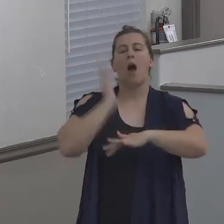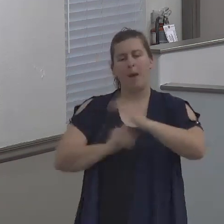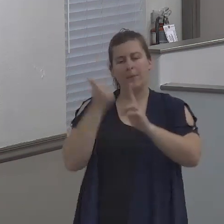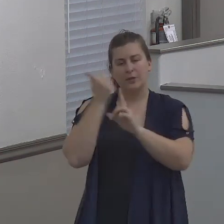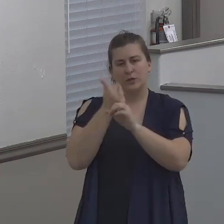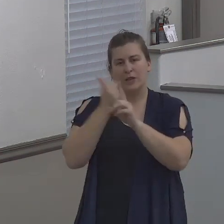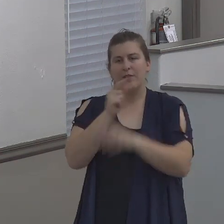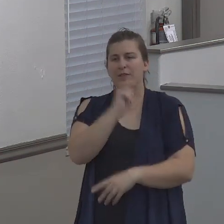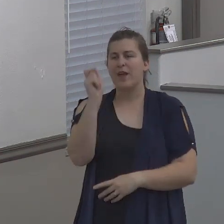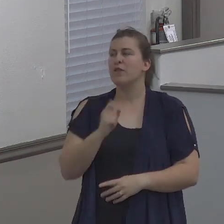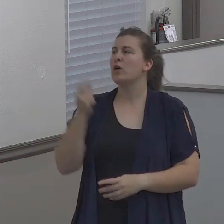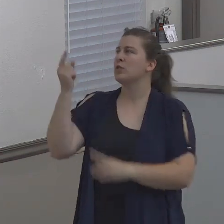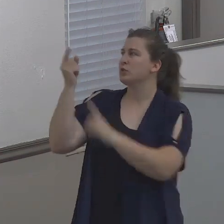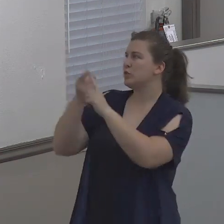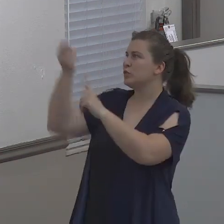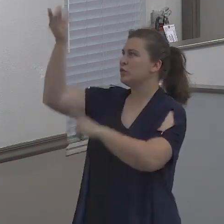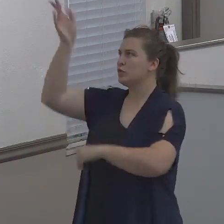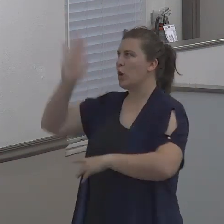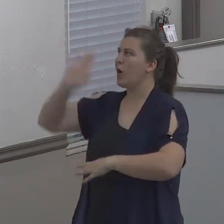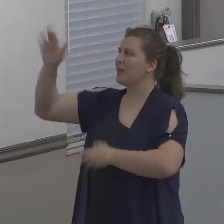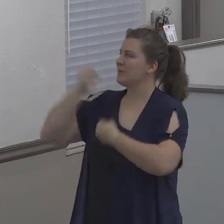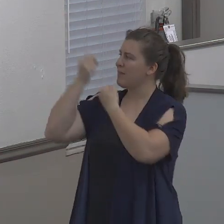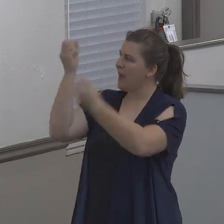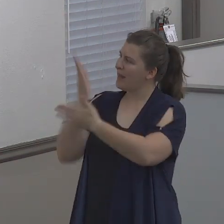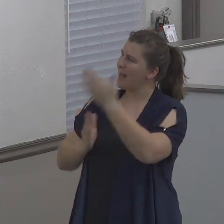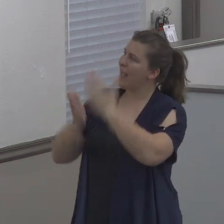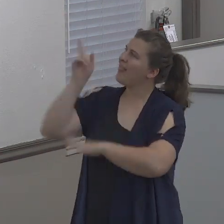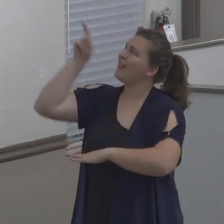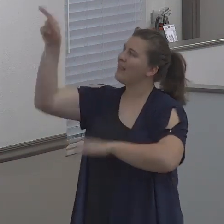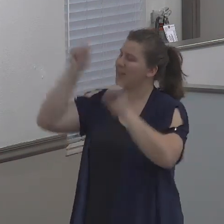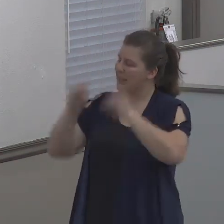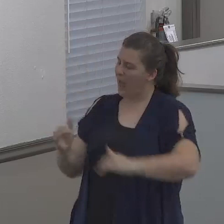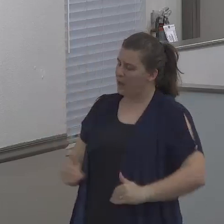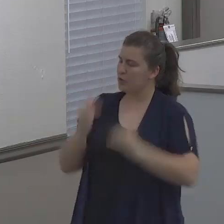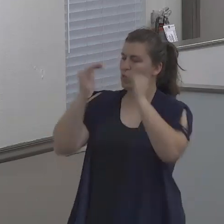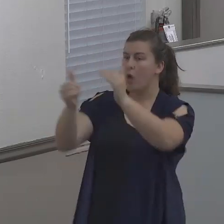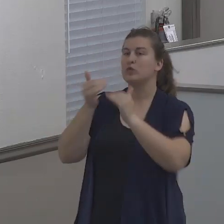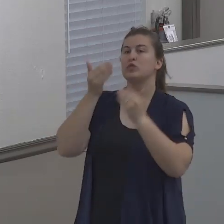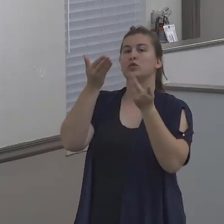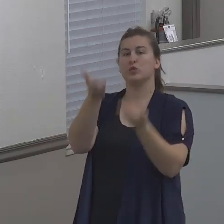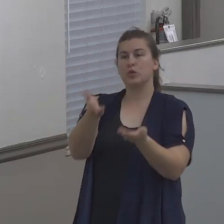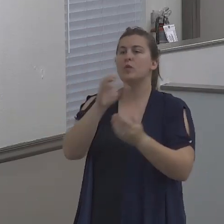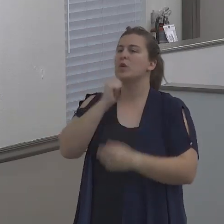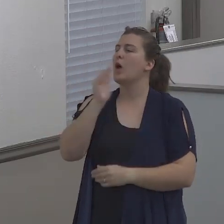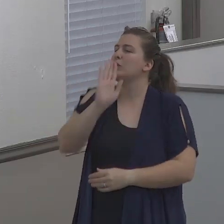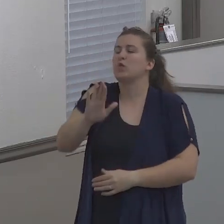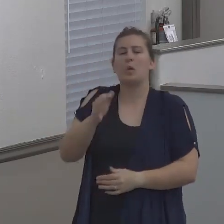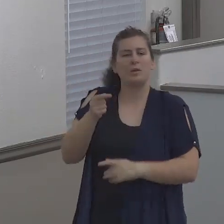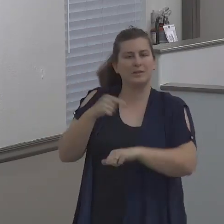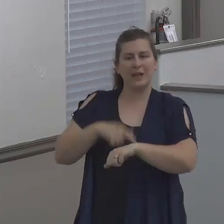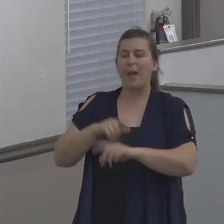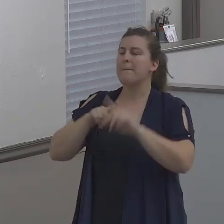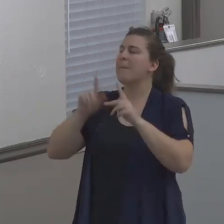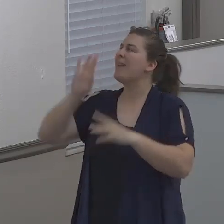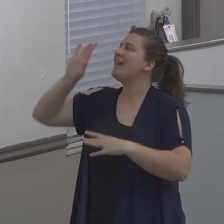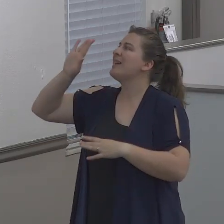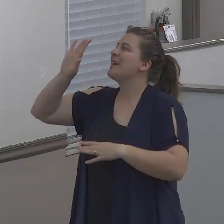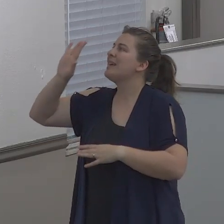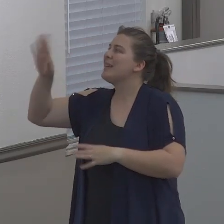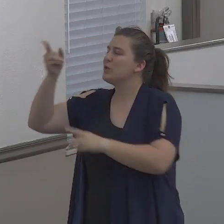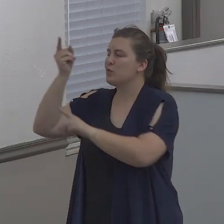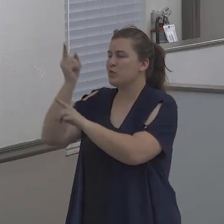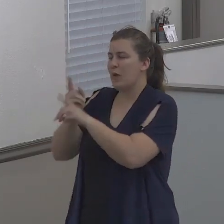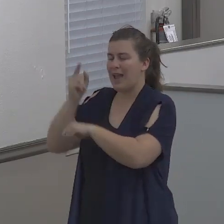humble. So humble yourselves, therefore, under the mighty hand of God, that He may exalt you, not in